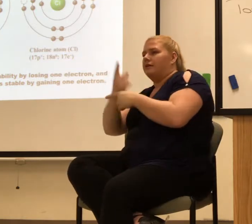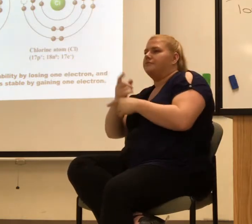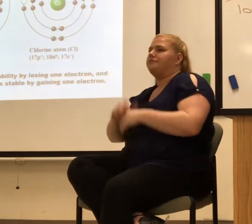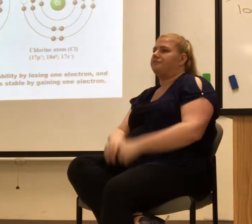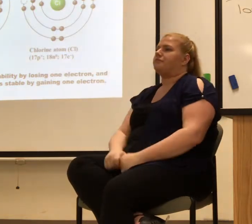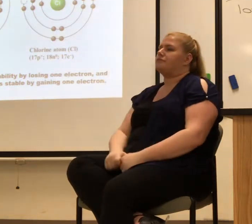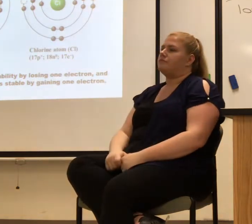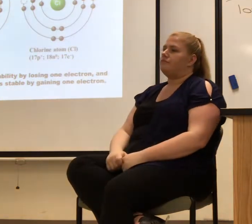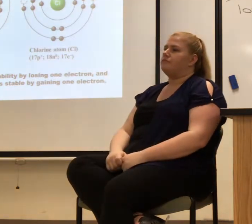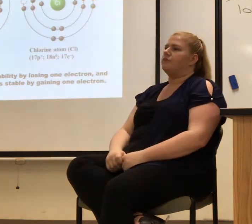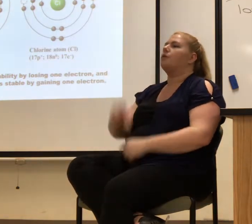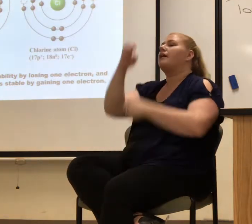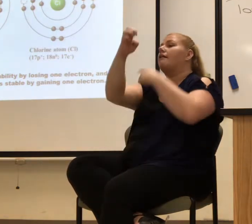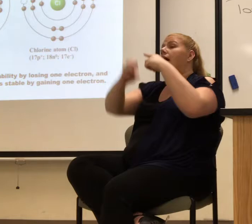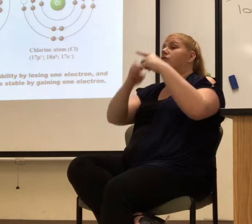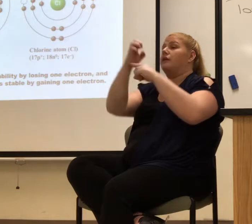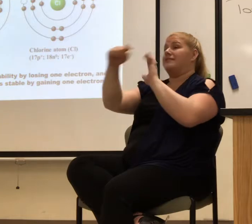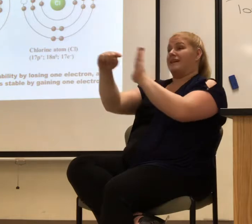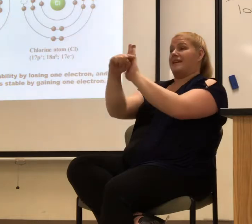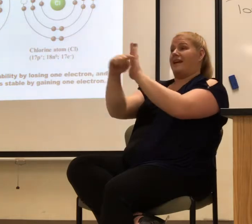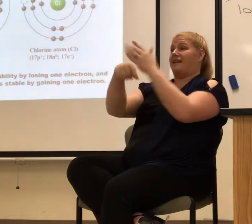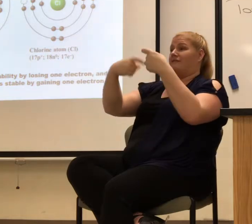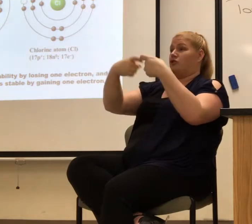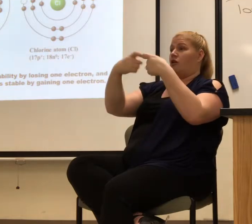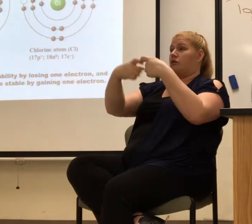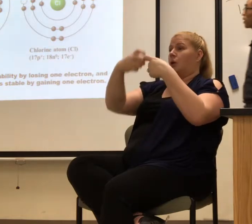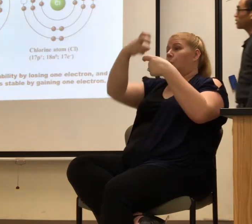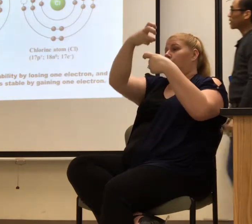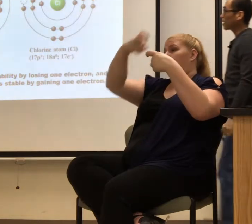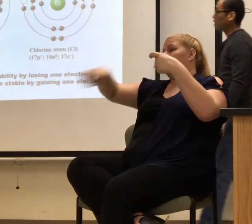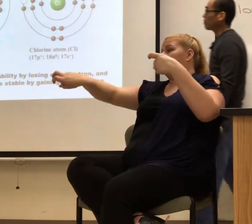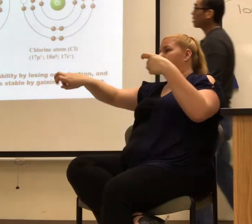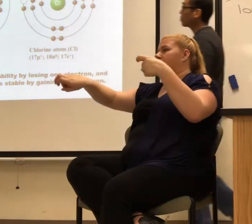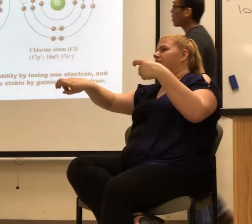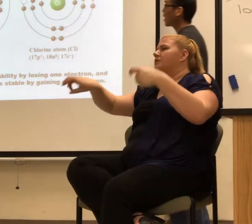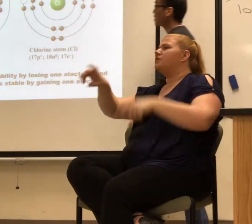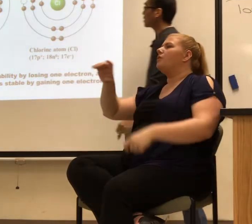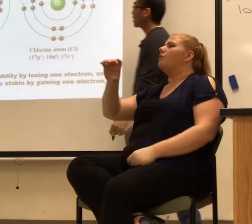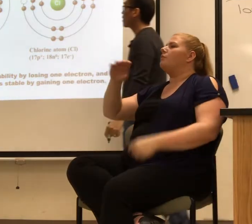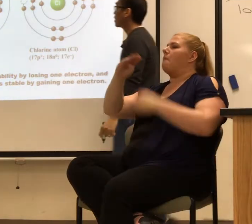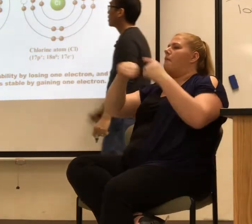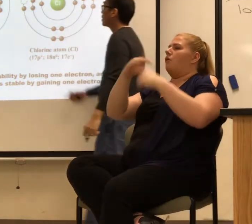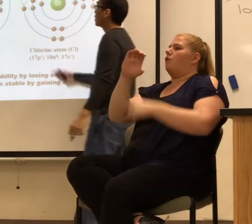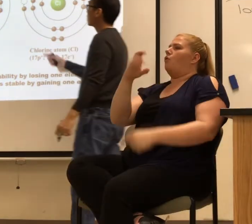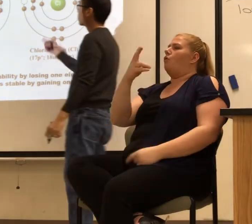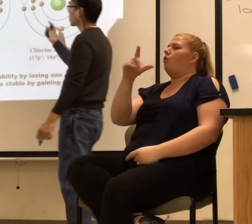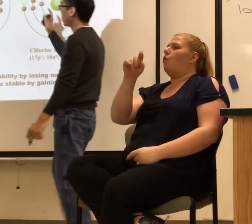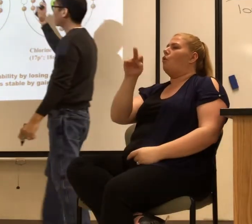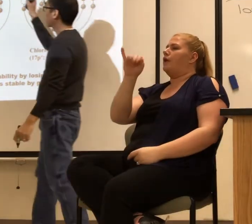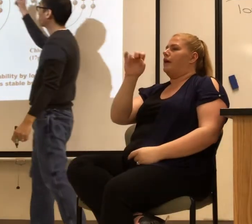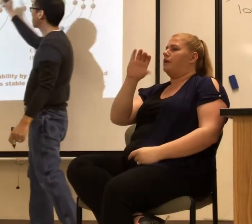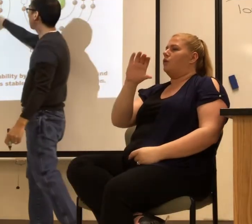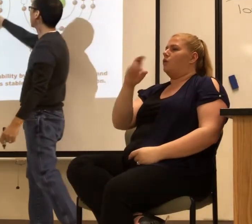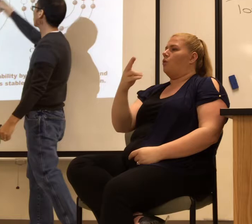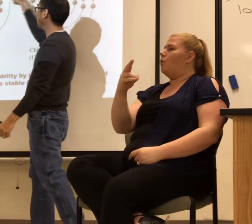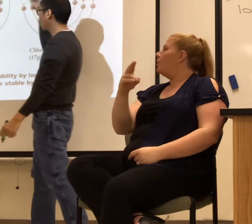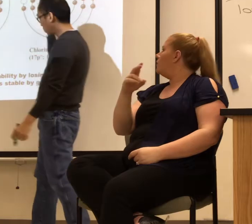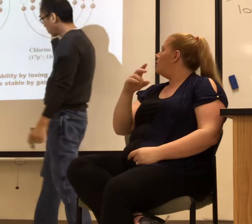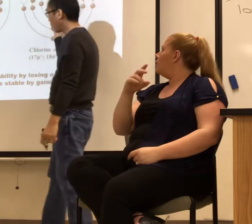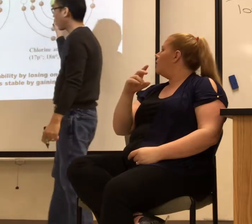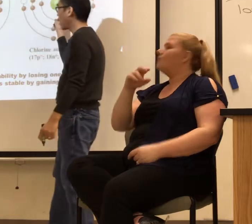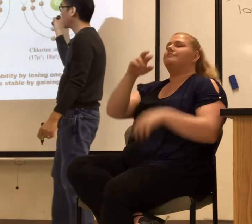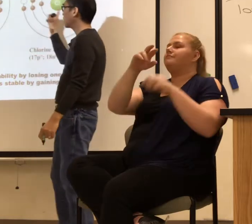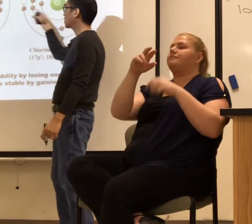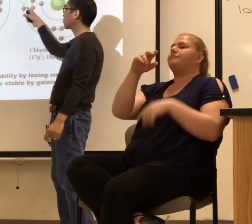Electron negatively charged molecule. So if chlorine is kind of given up that, from sodium